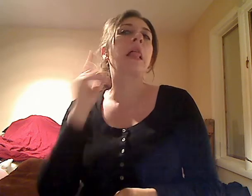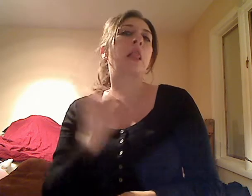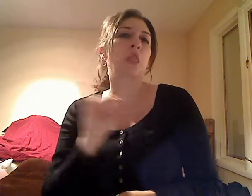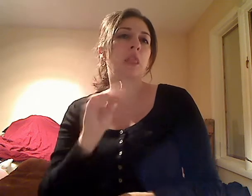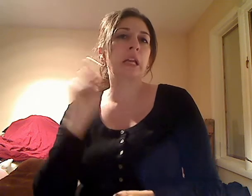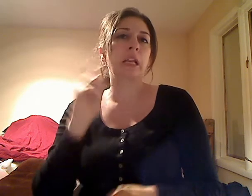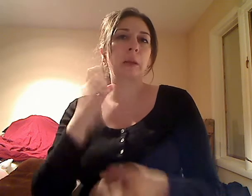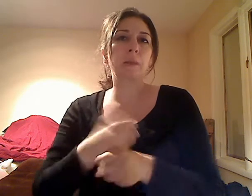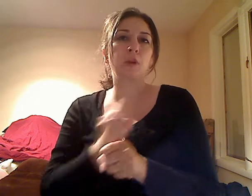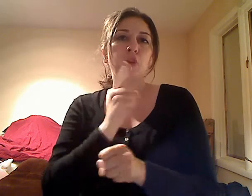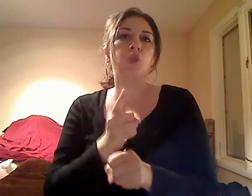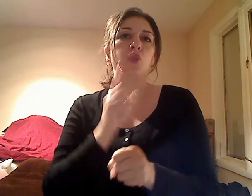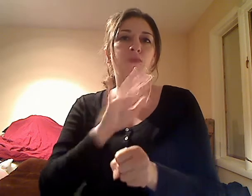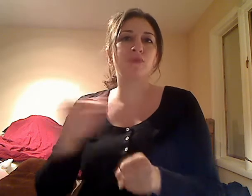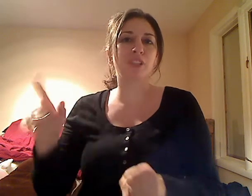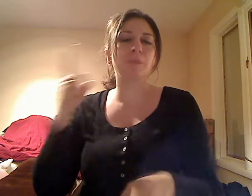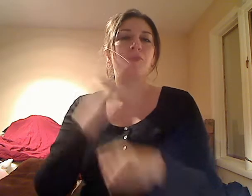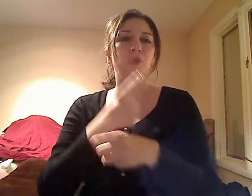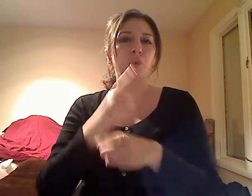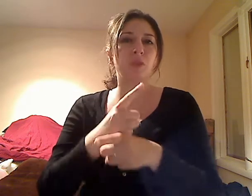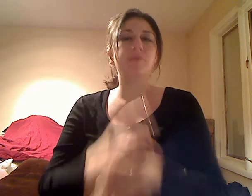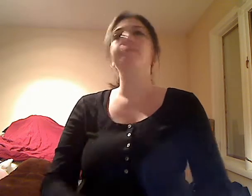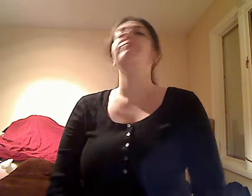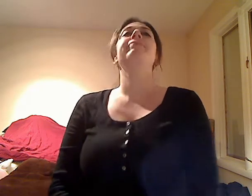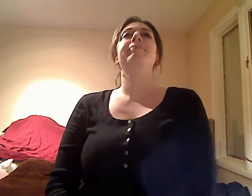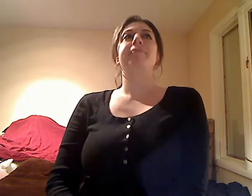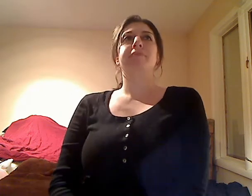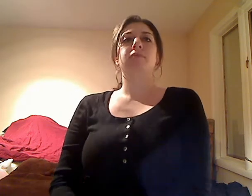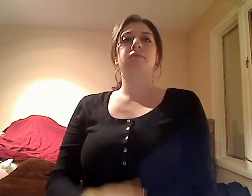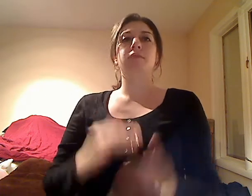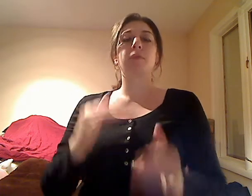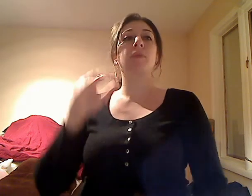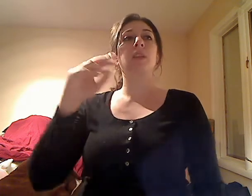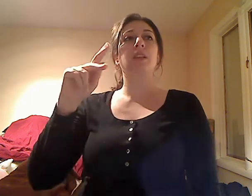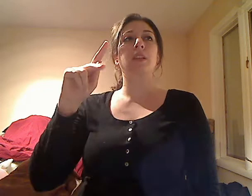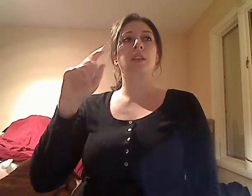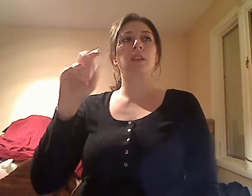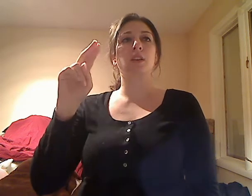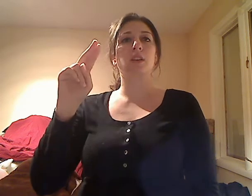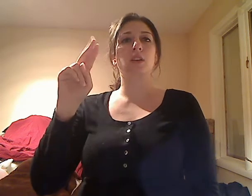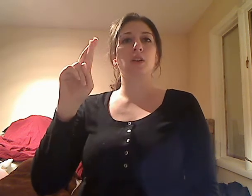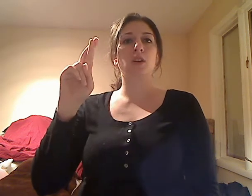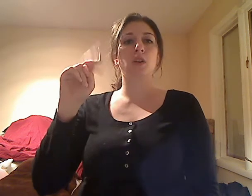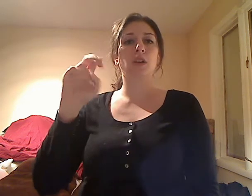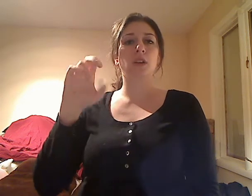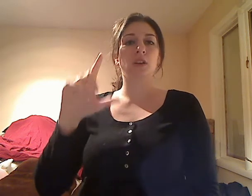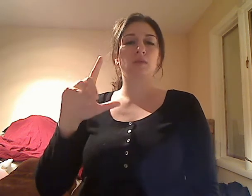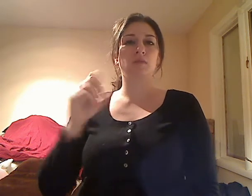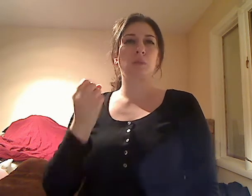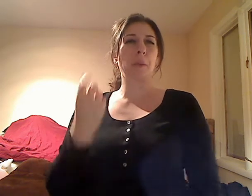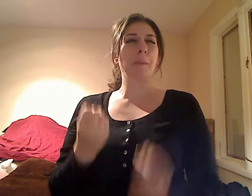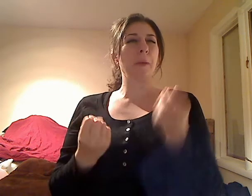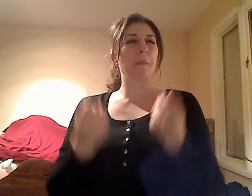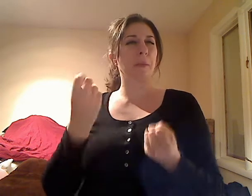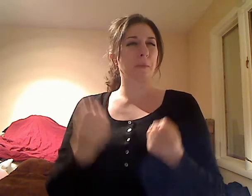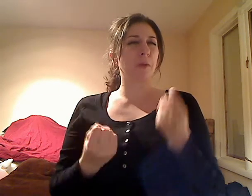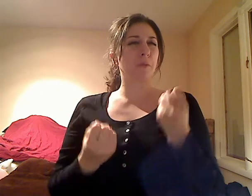A-L. Kernel of corn. Which kernel is that? Spell it. Melissa. K-E-R-N-E-L.